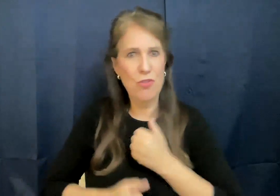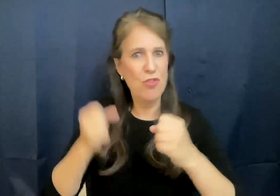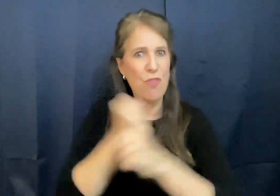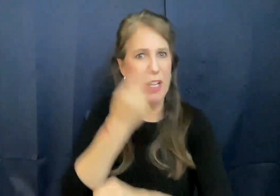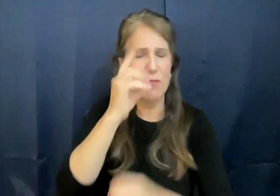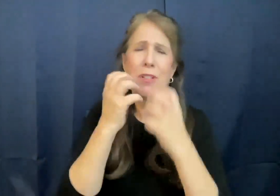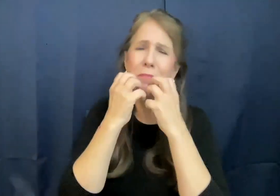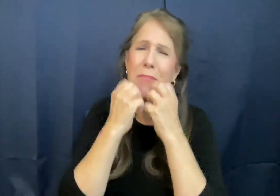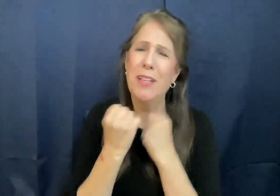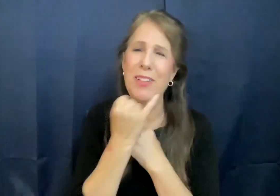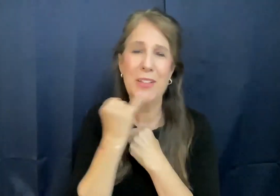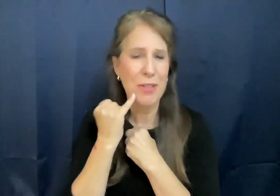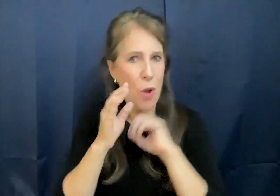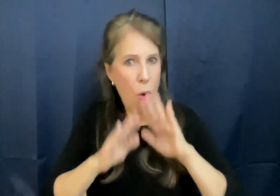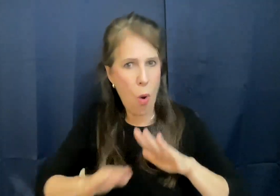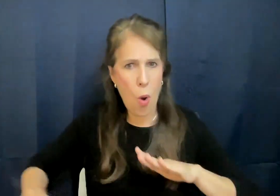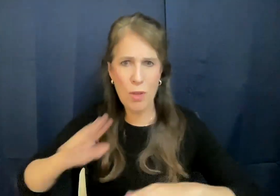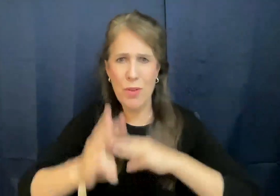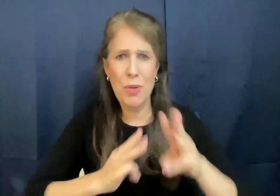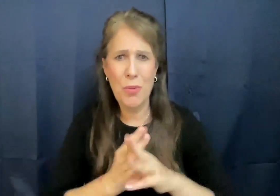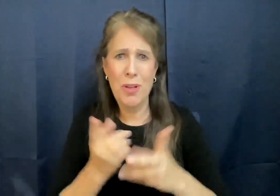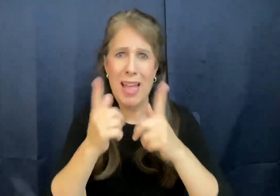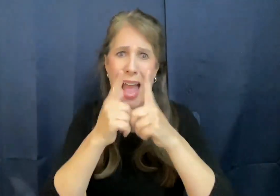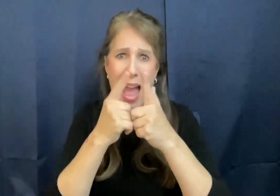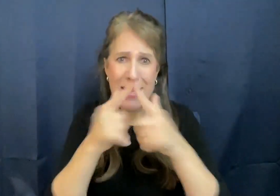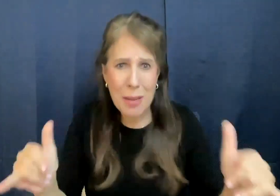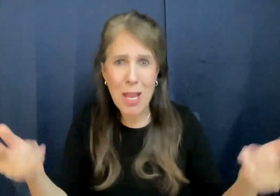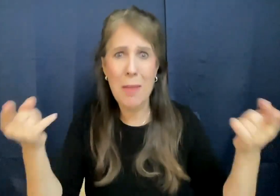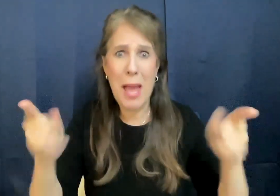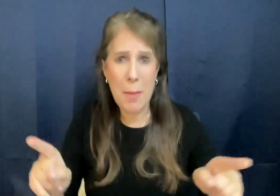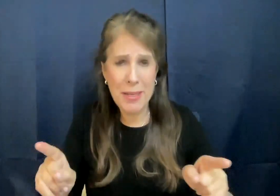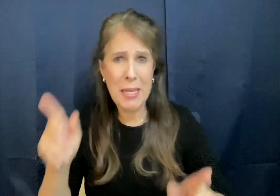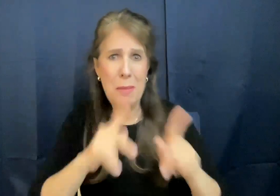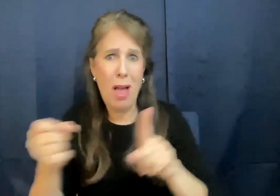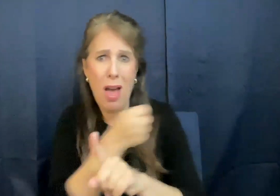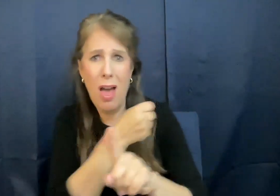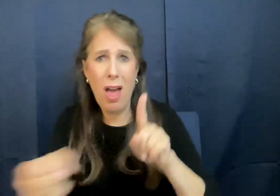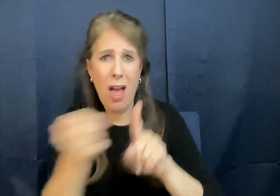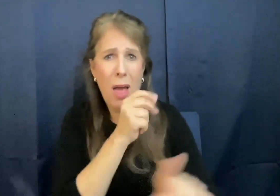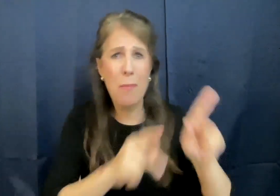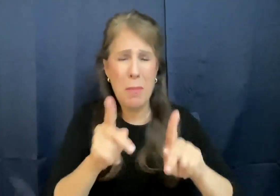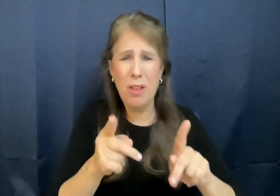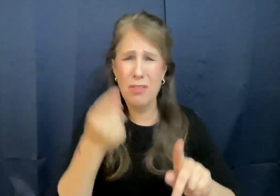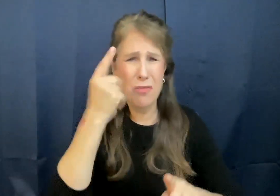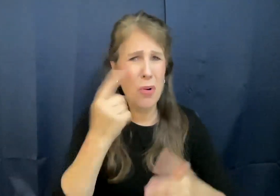over the world are assaulted for being Jewish. The hatred, the lies,